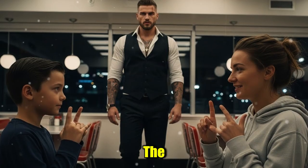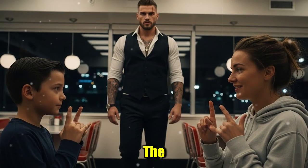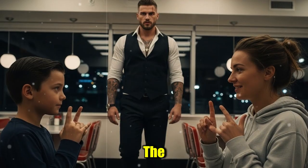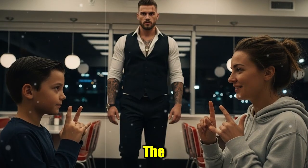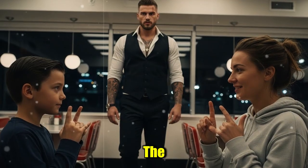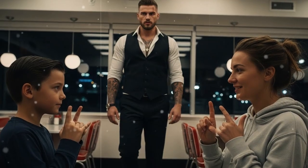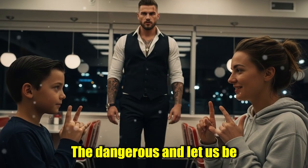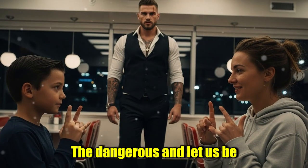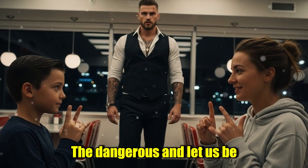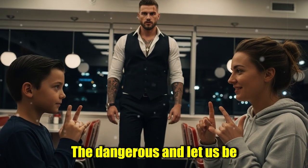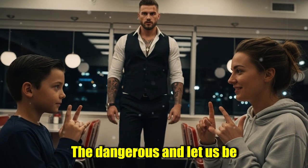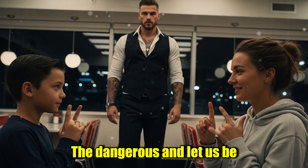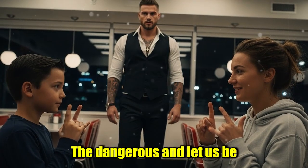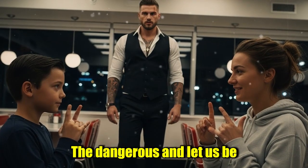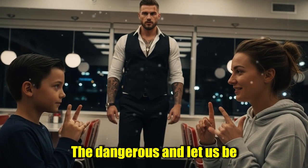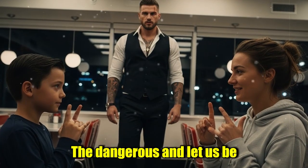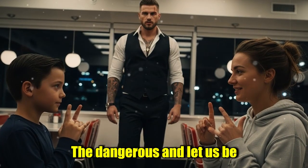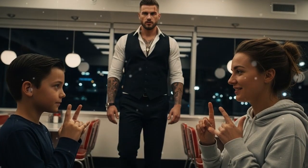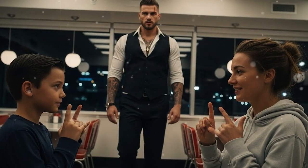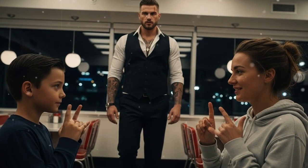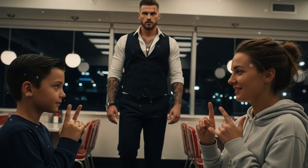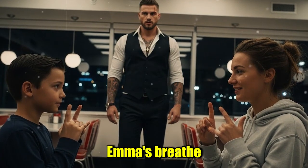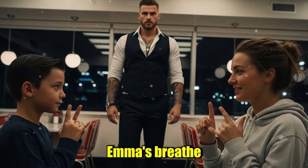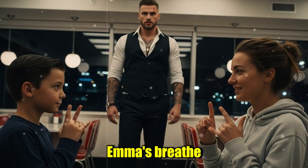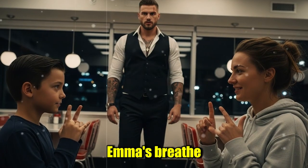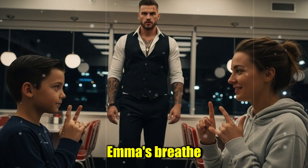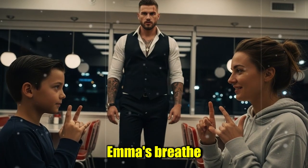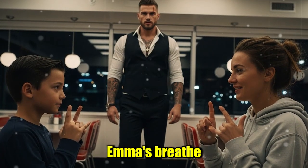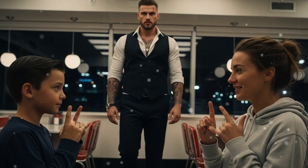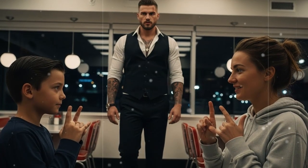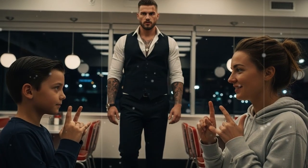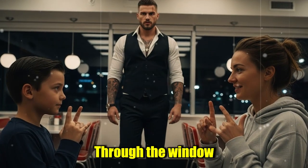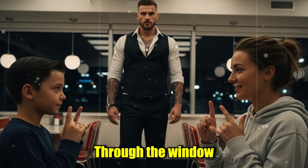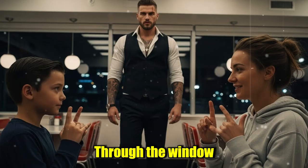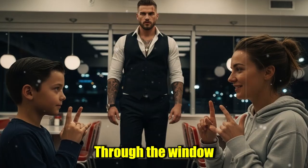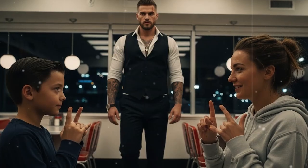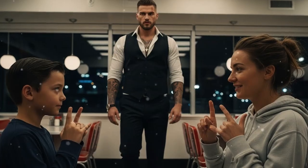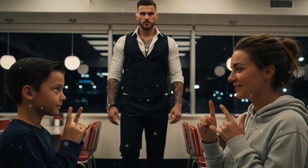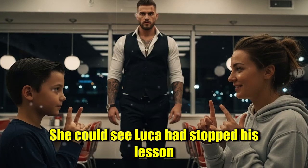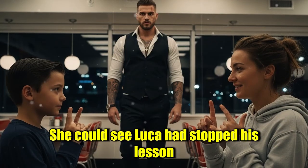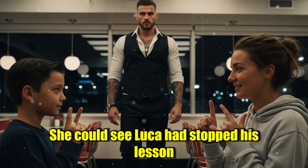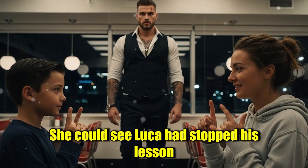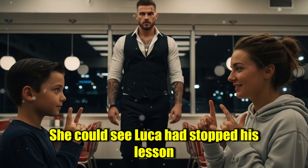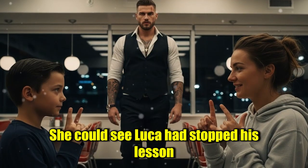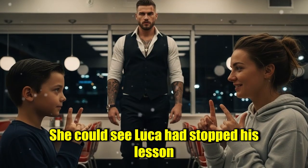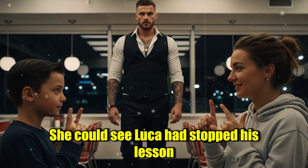the bad, the dangerous, and let us be yours. Emma's breath caught. Through the window, she could see Luca had stopped